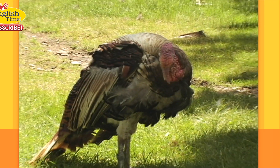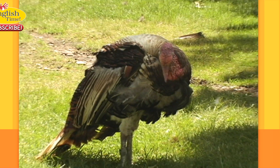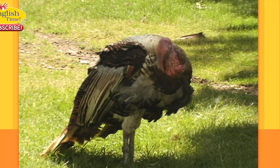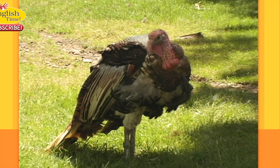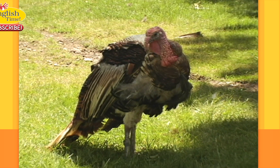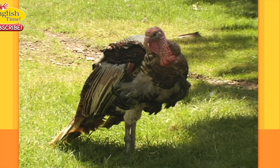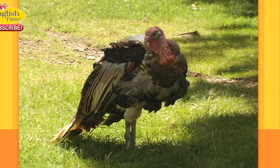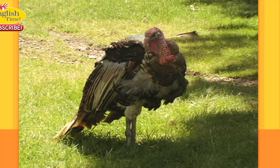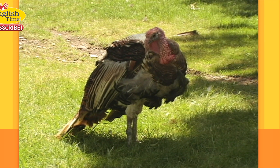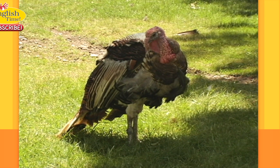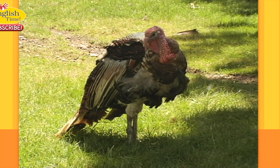Gobble, gobble, gobble.